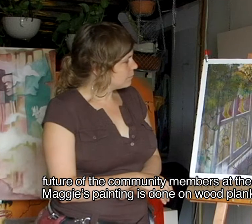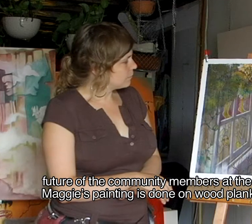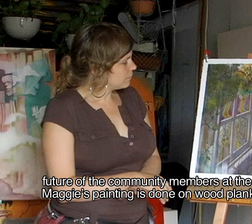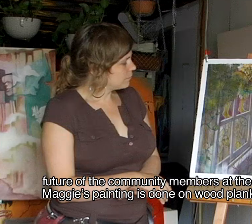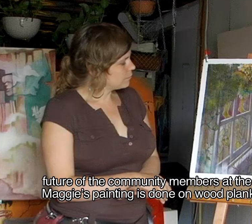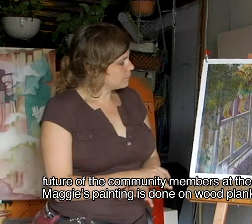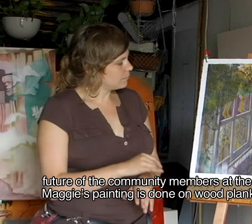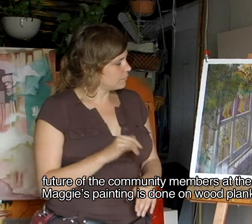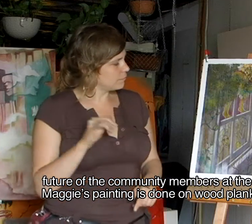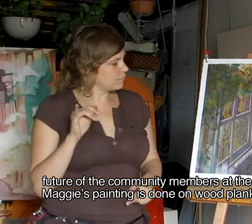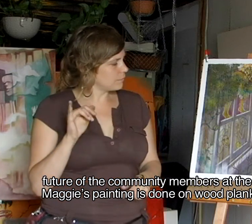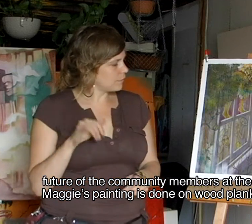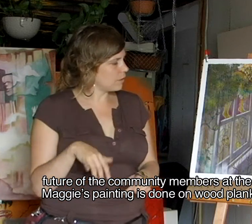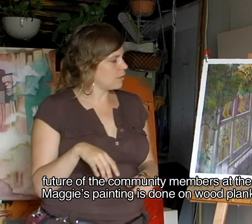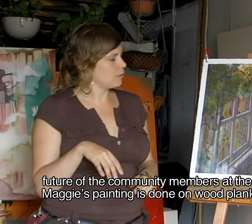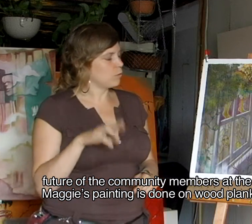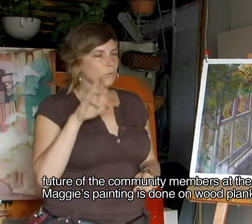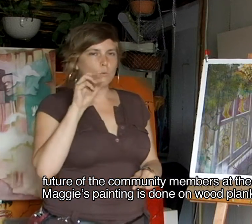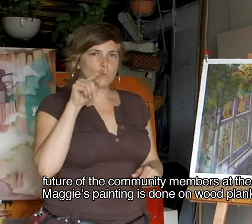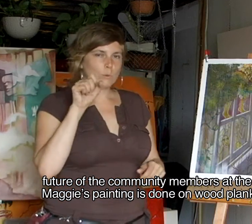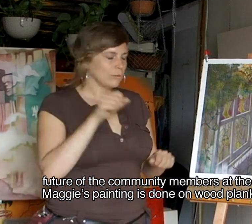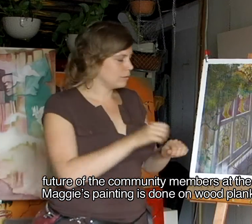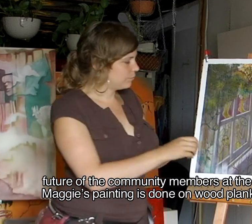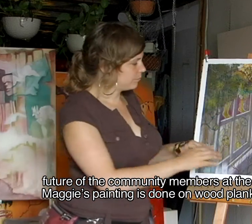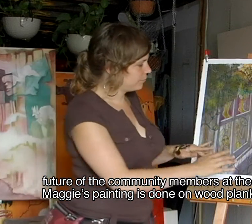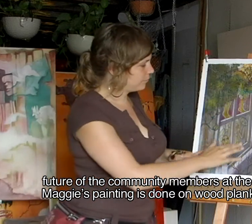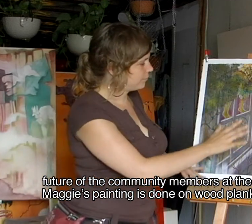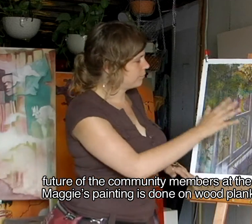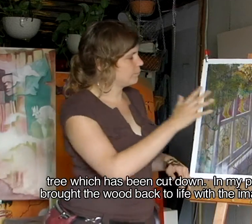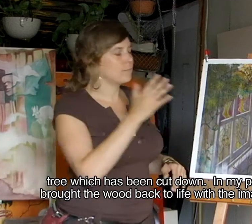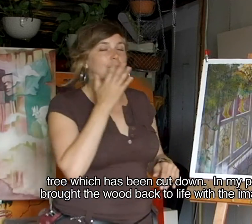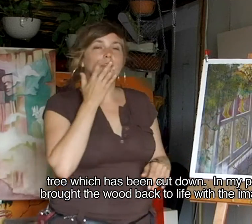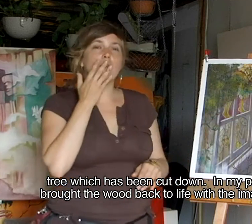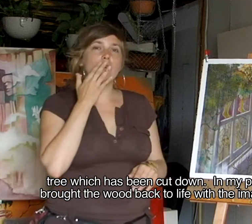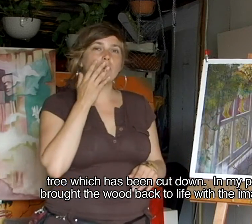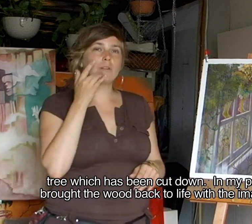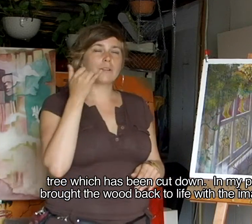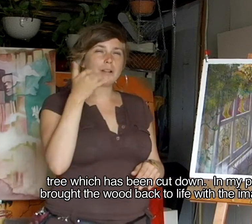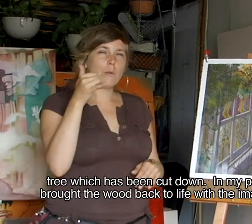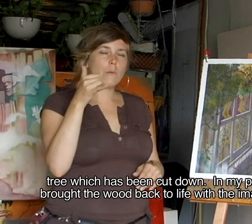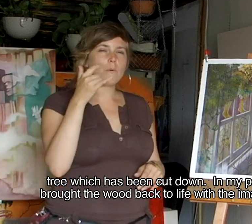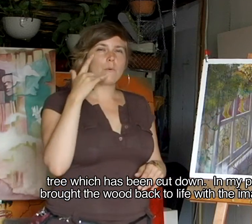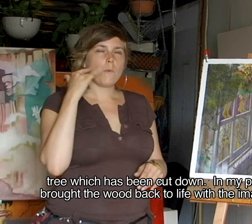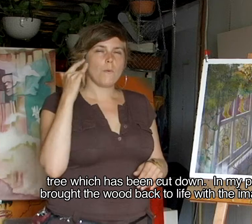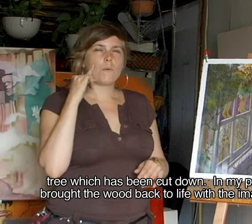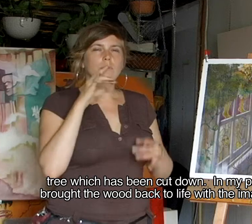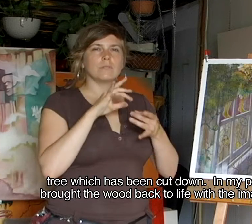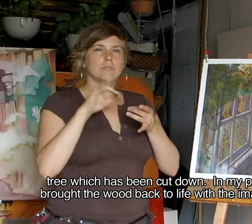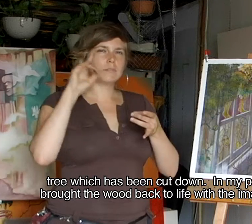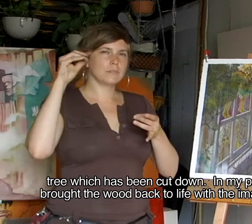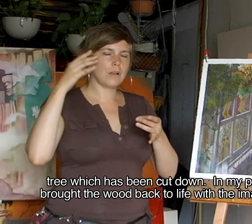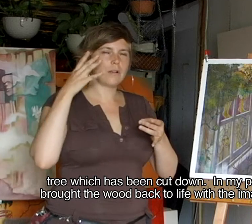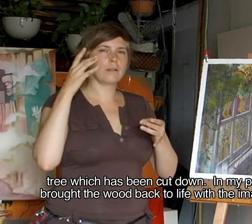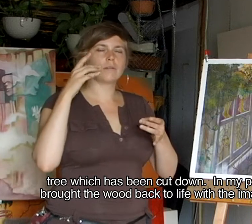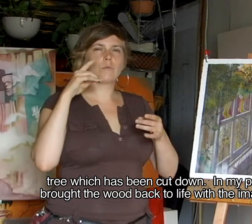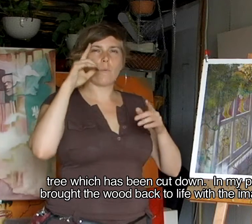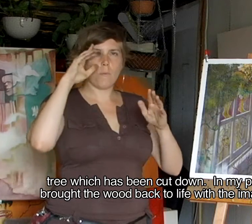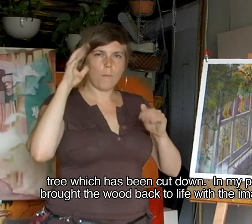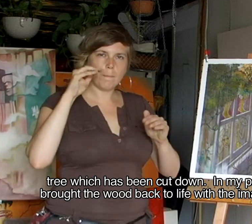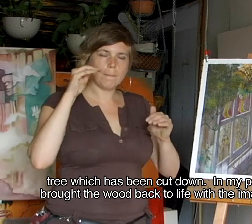upper window who may be a leader concerned about the future of the community members at the window.